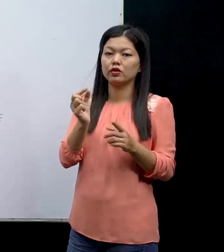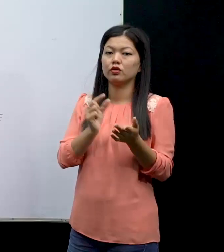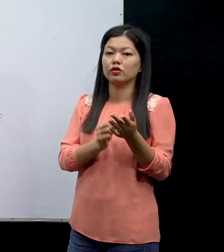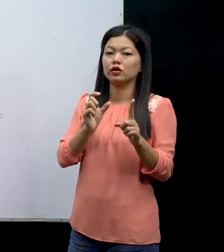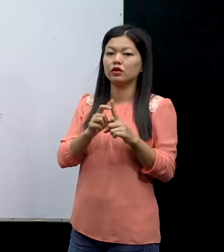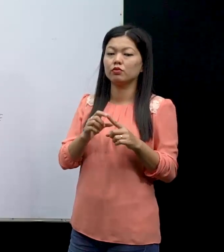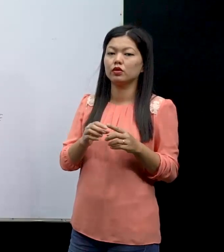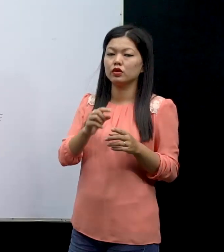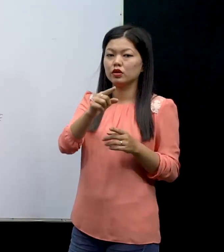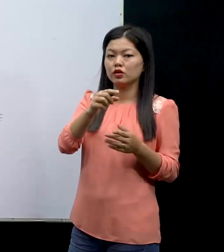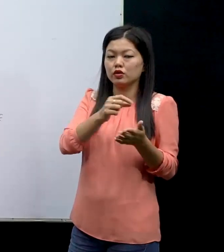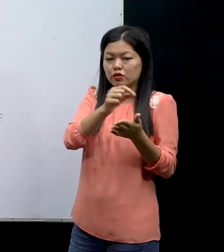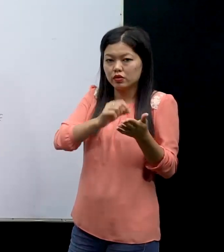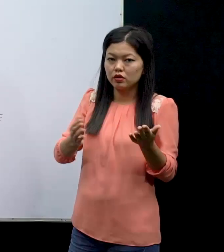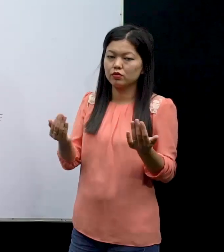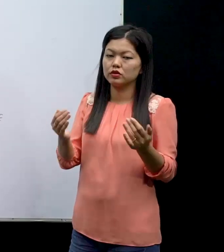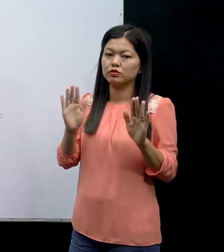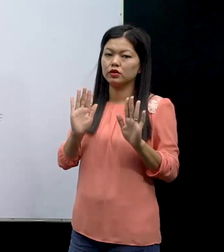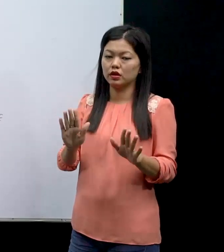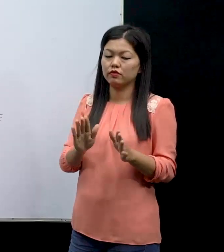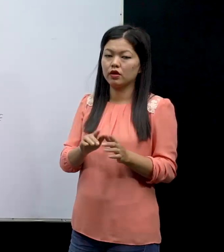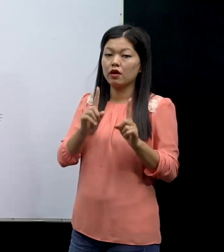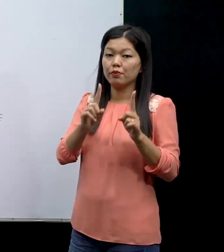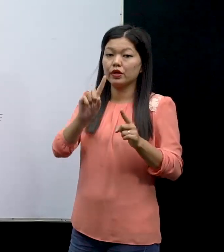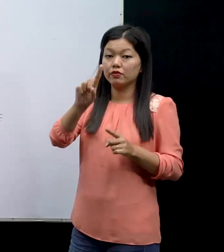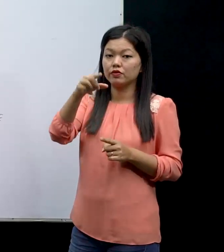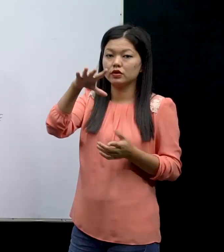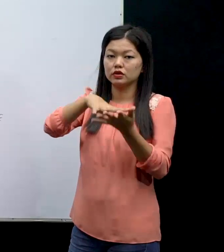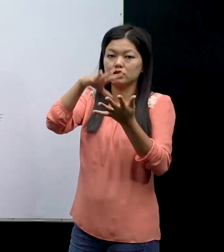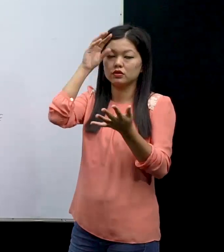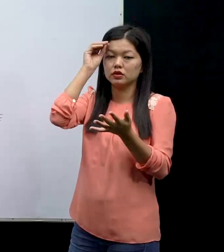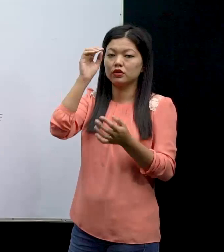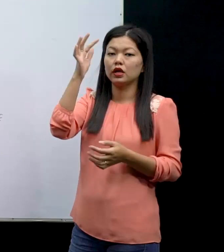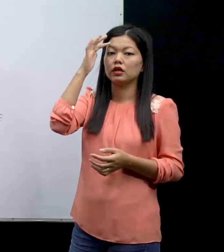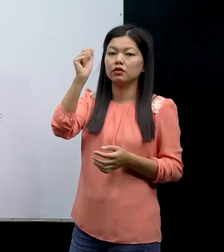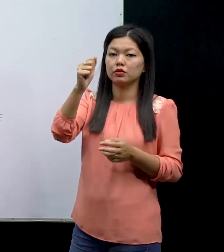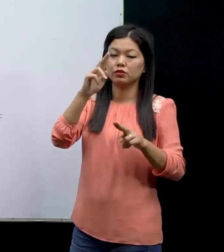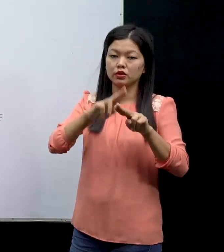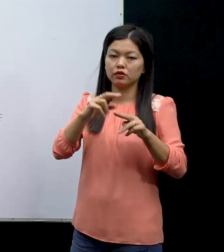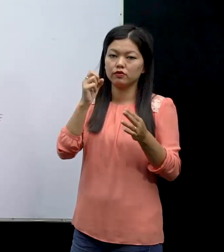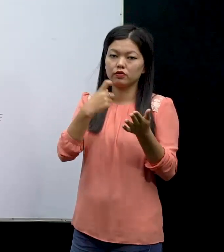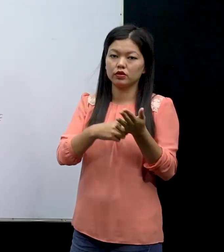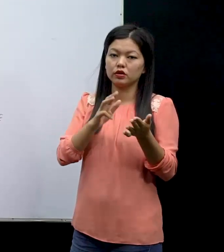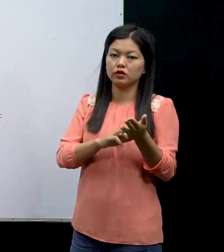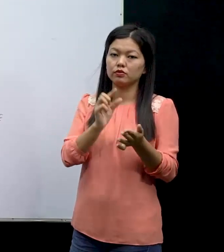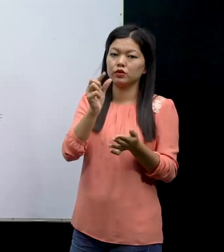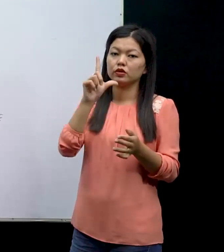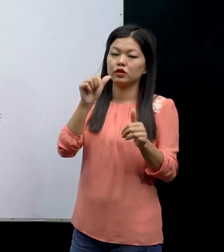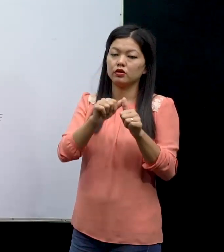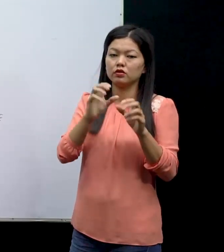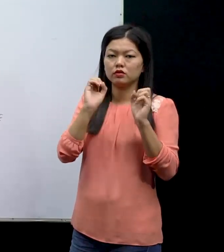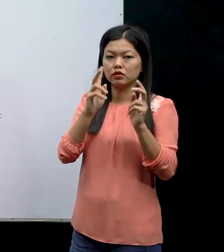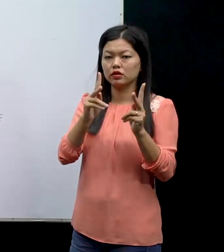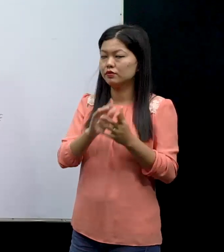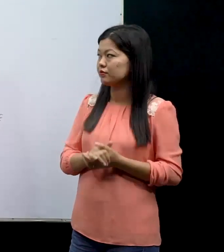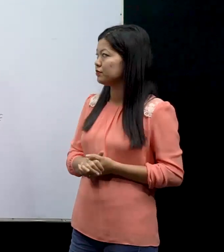aluminium chloride, then you should be able to write with the formula. Clear? So now next we are going to study about chemical formula. Okay, so